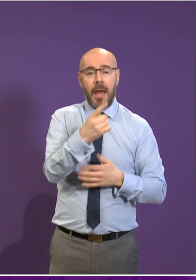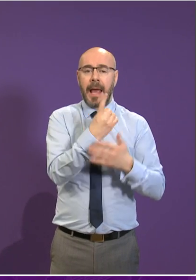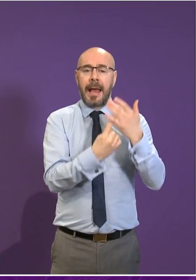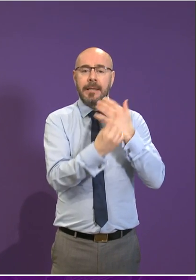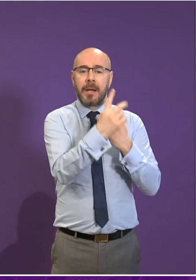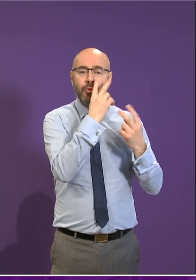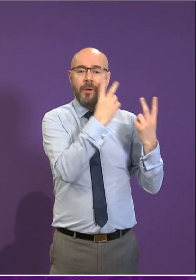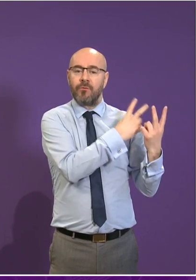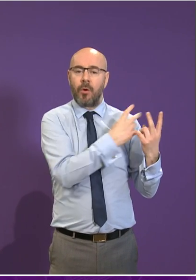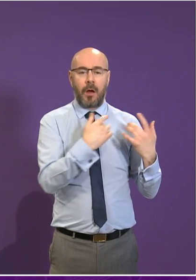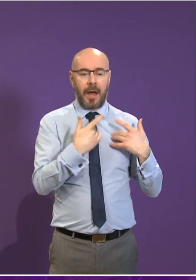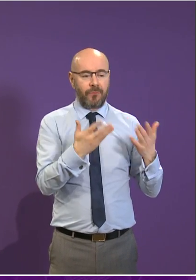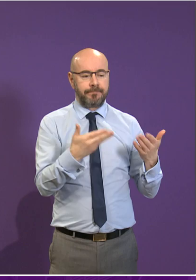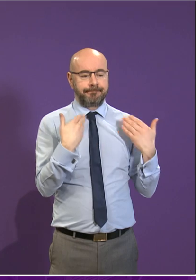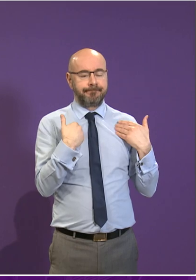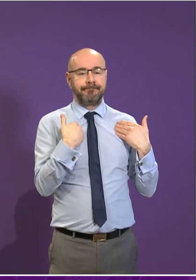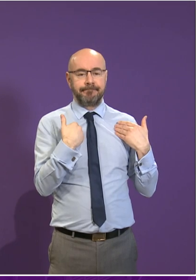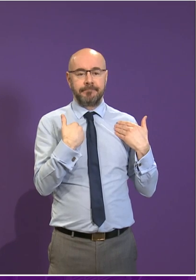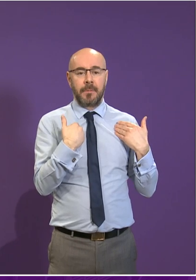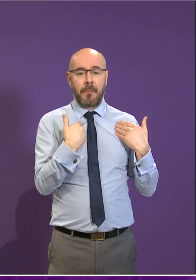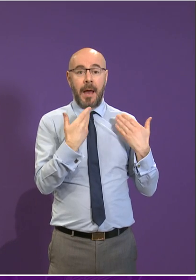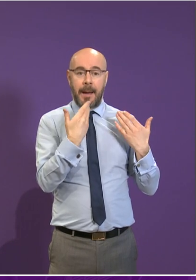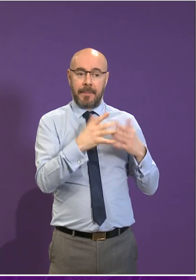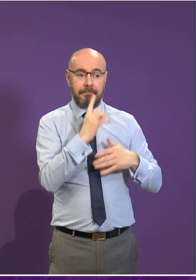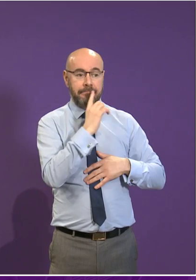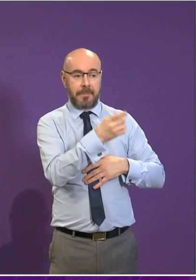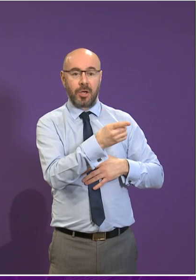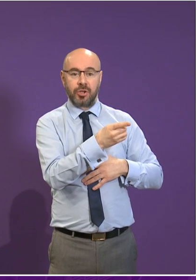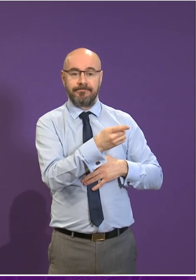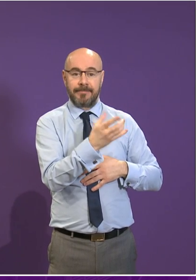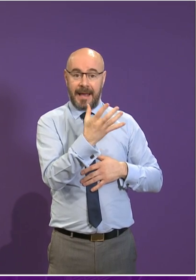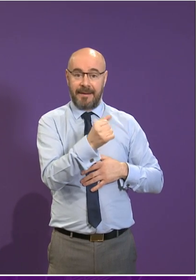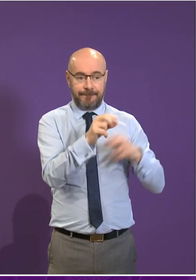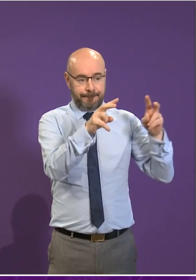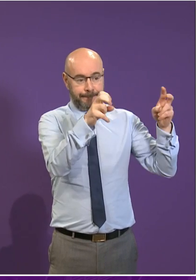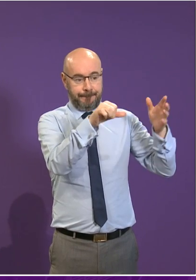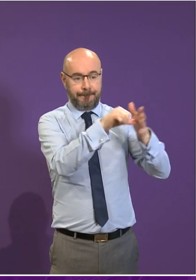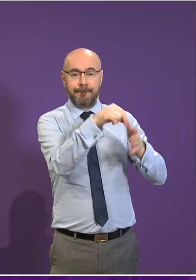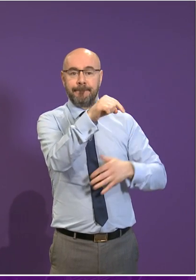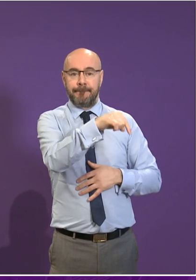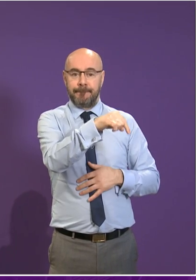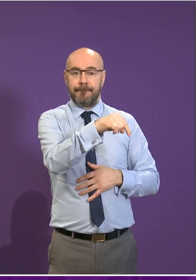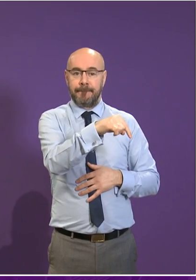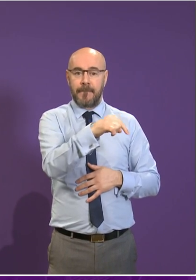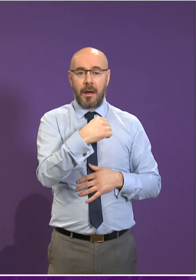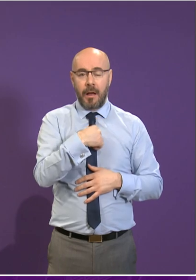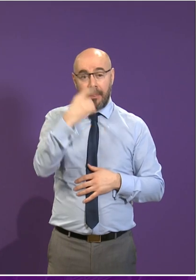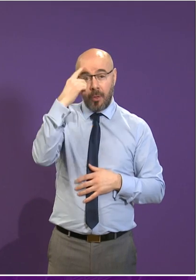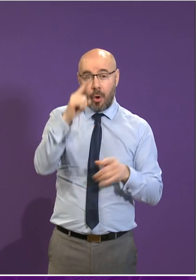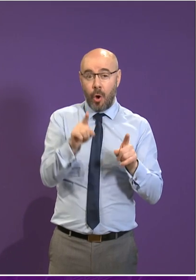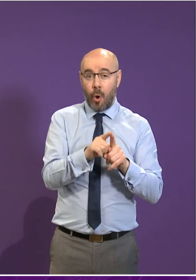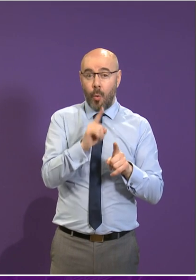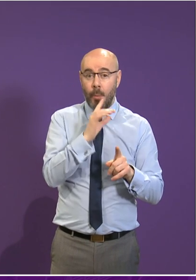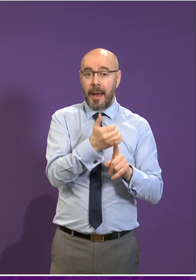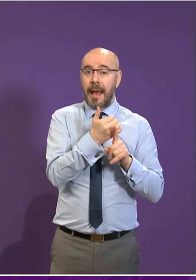set their work plan, but it's already been highlighted to them as an issue. I also thought it might be helpful to look at one of the